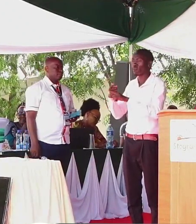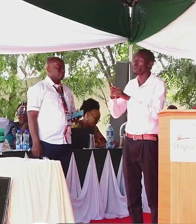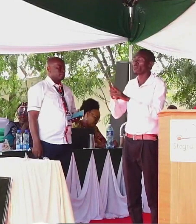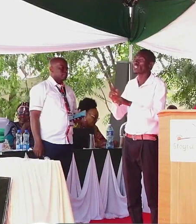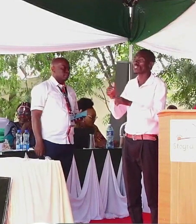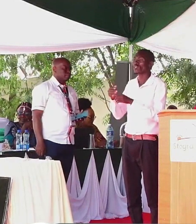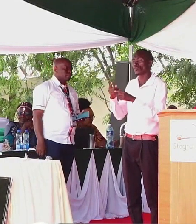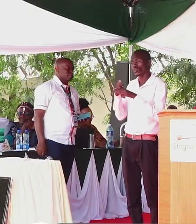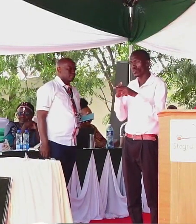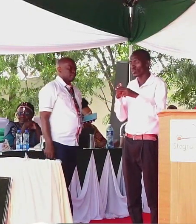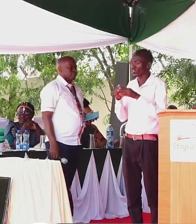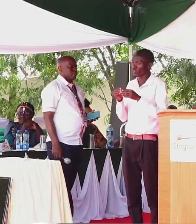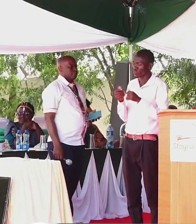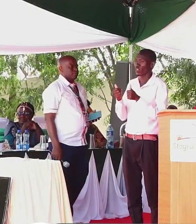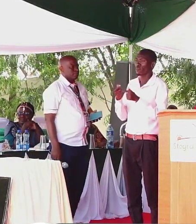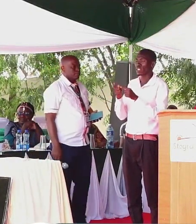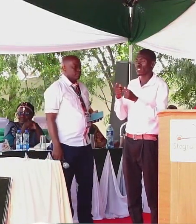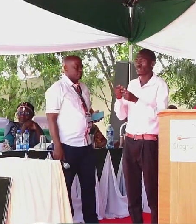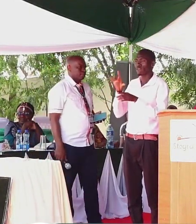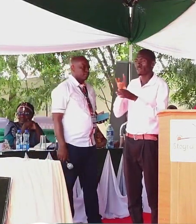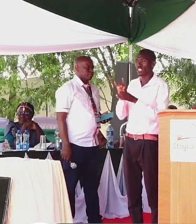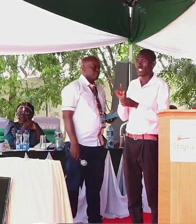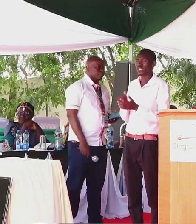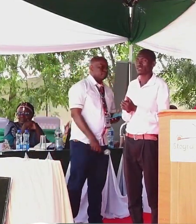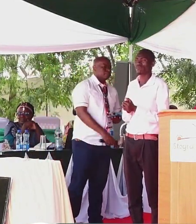soon or later. Funding.